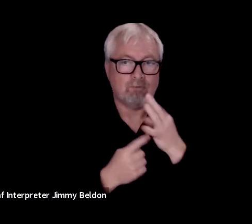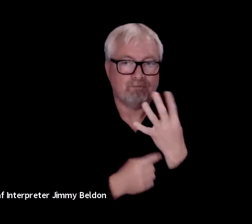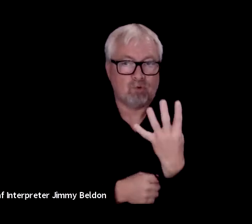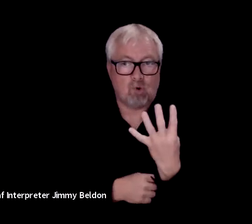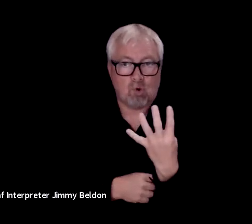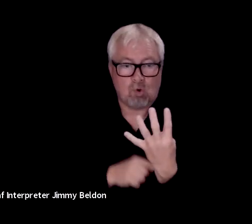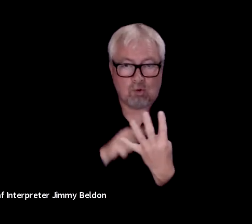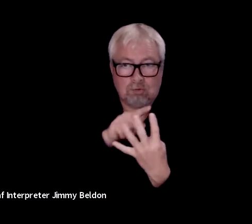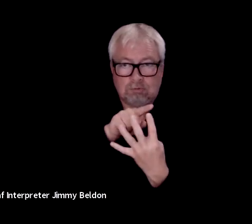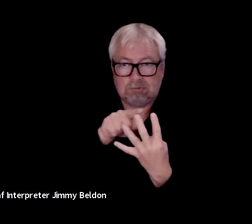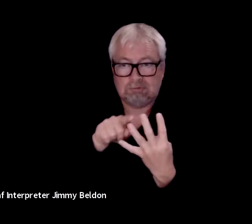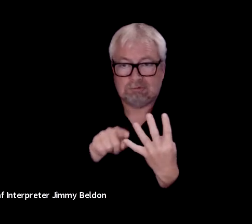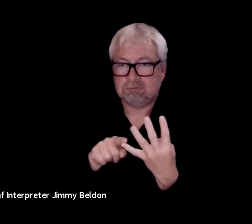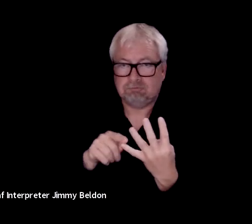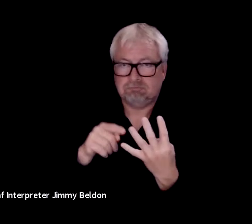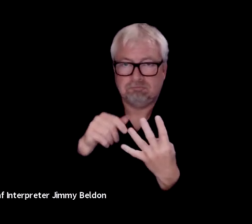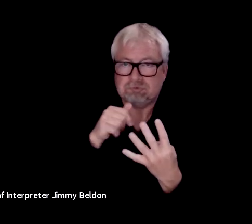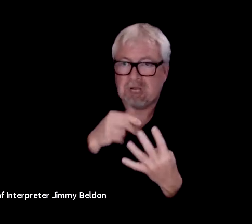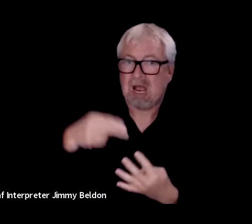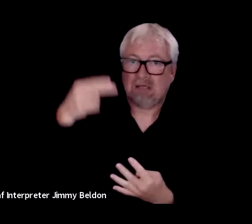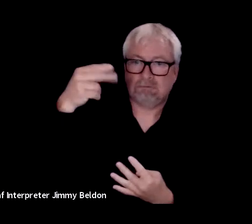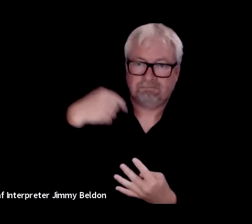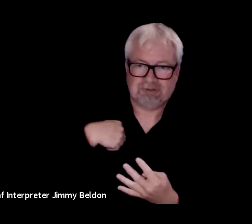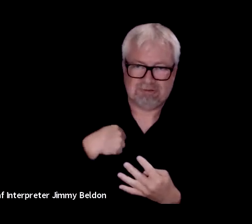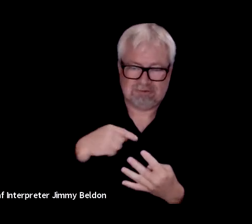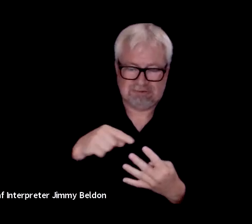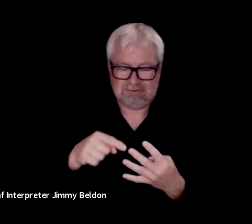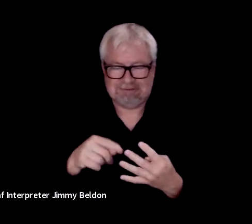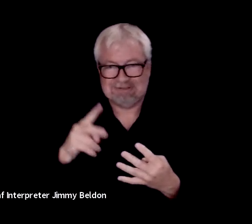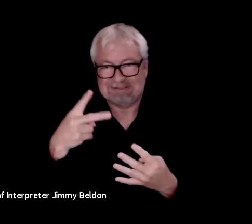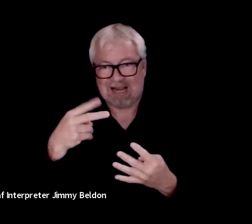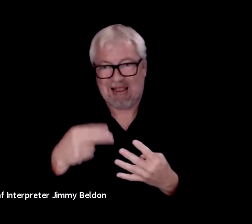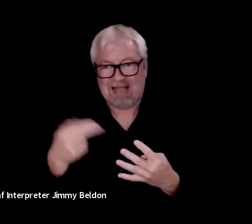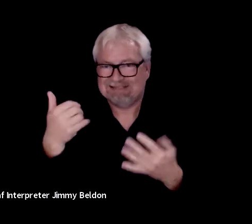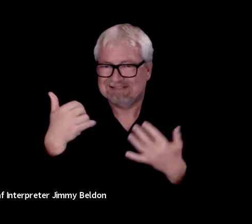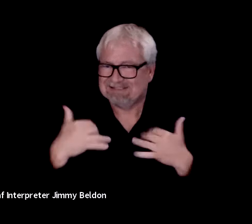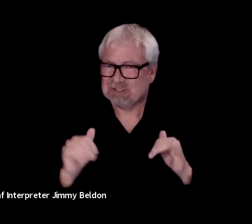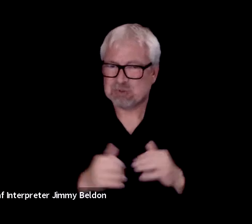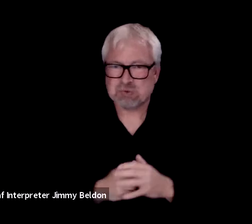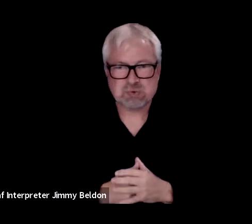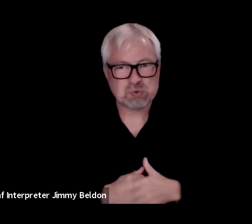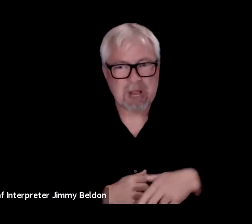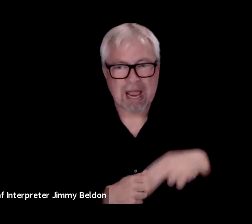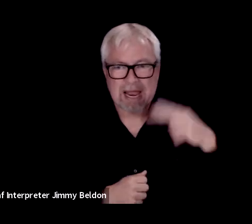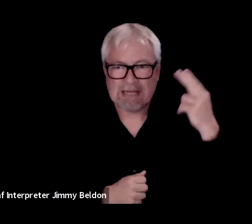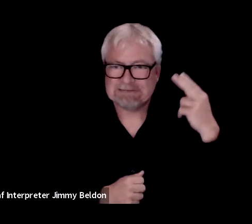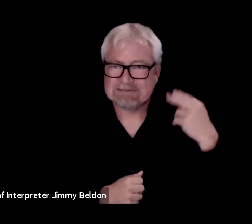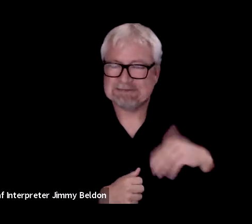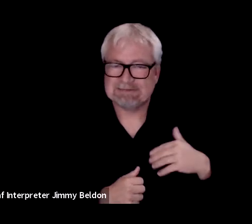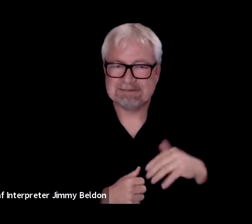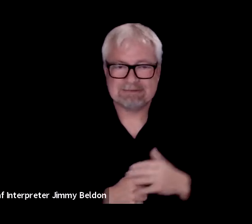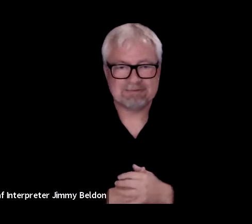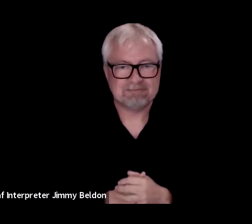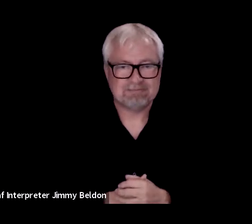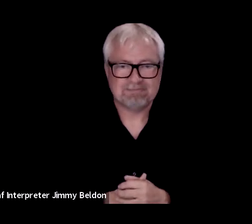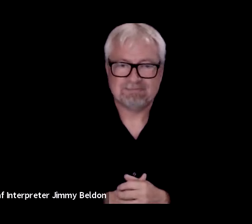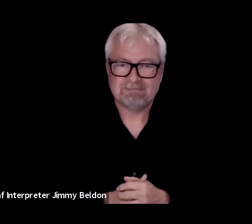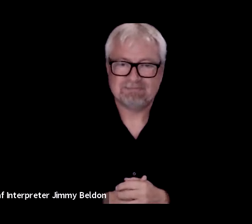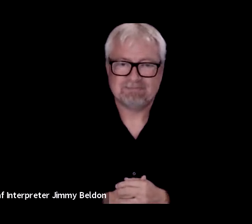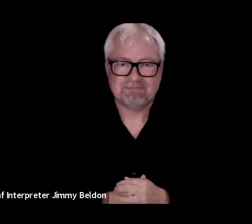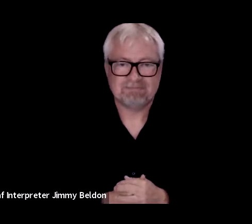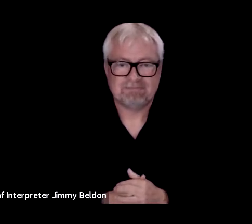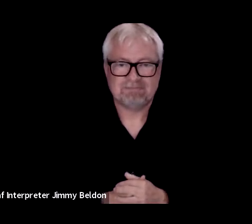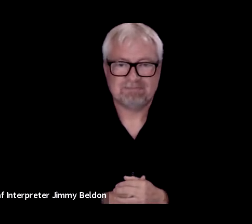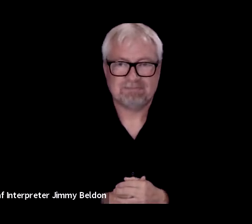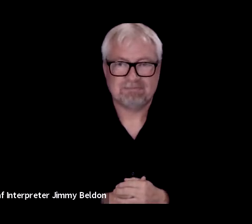it appears that only a small handful of counties in a couple of states have any counties in the moderate or low range. So the